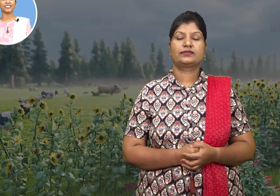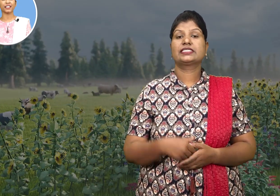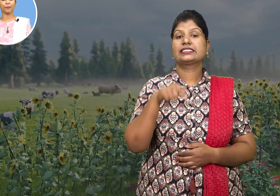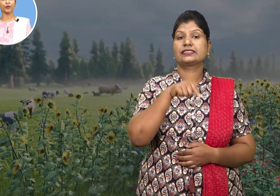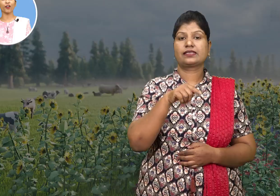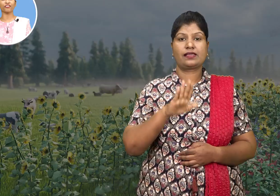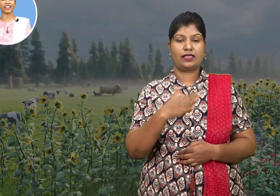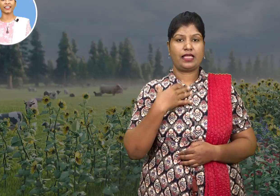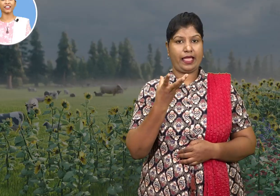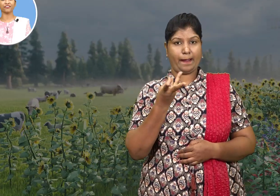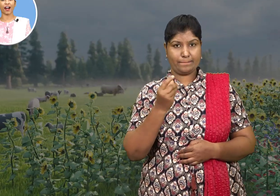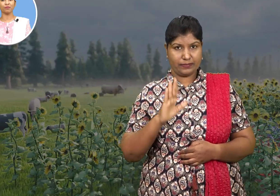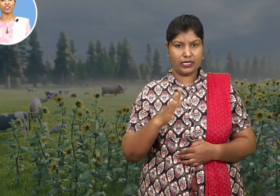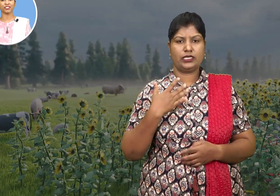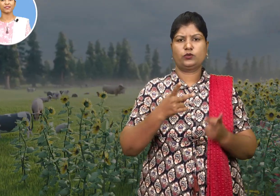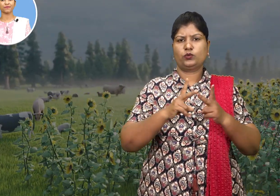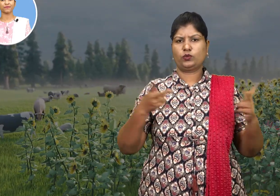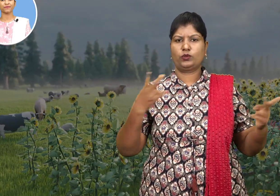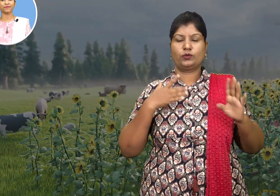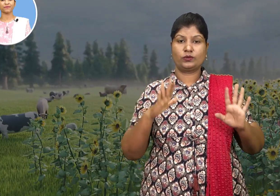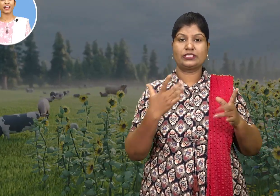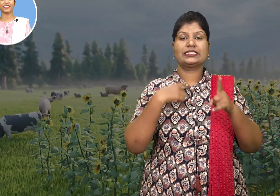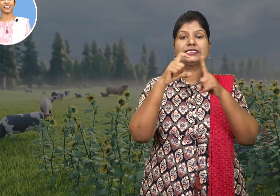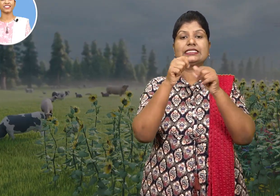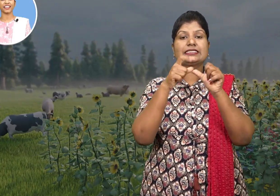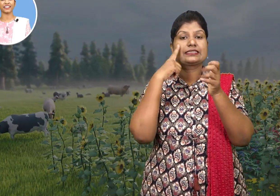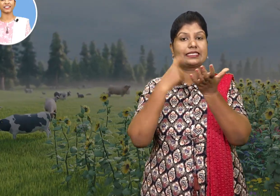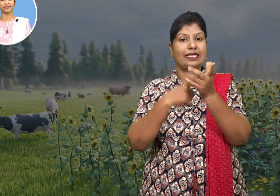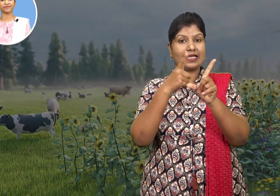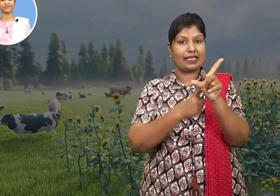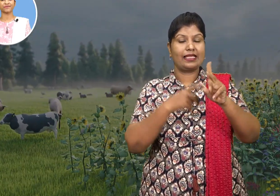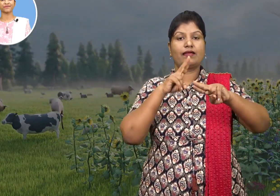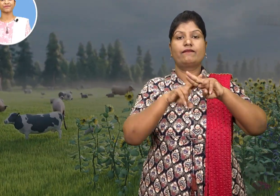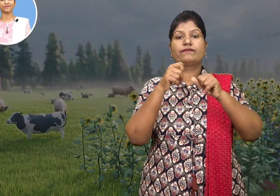There is a number of dairy farms in our state.